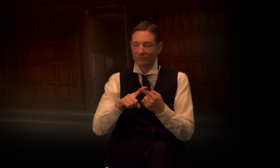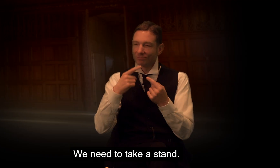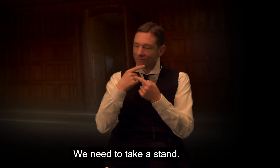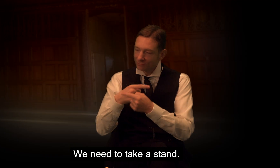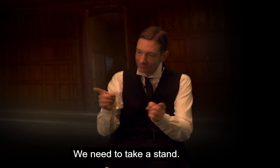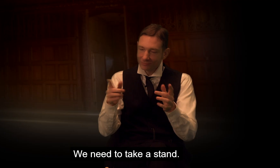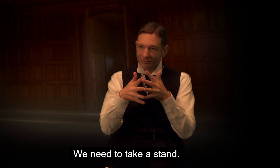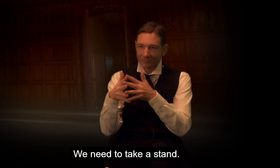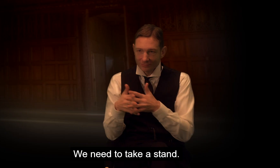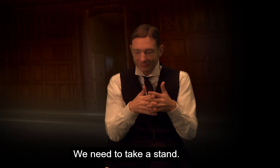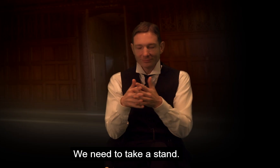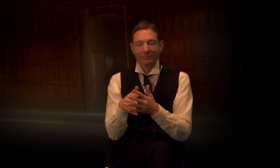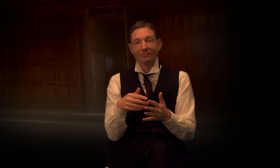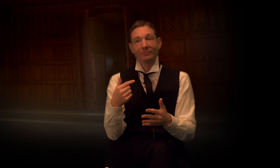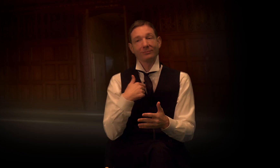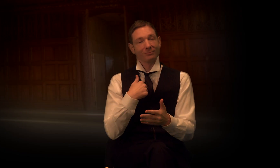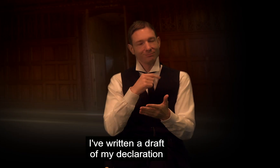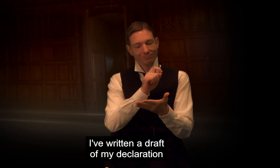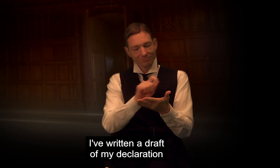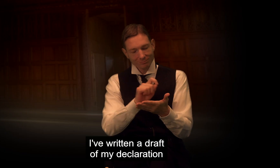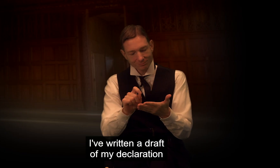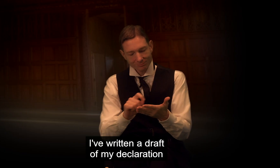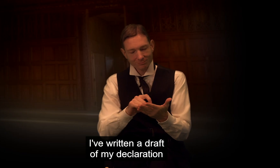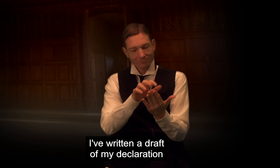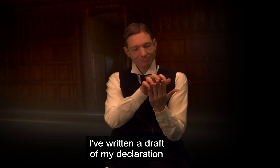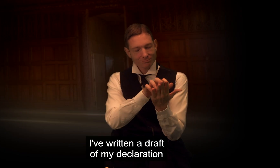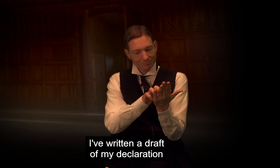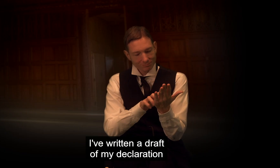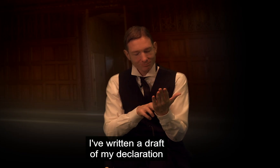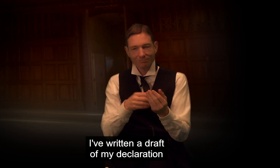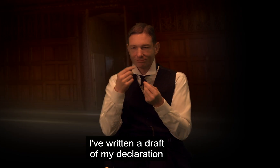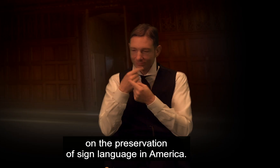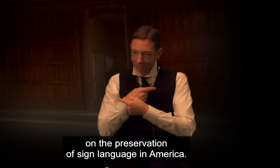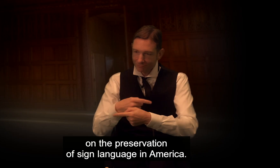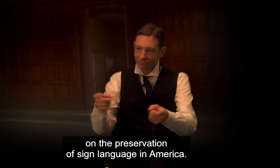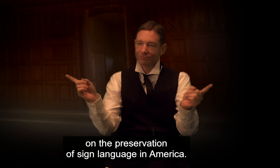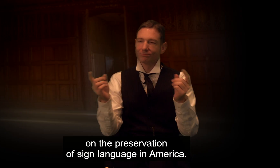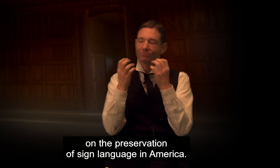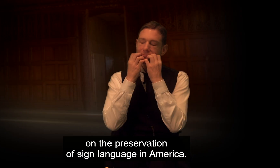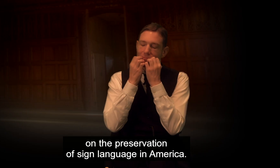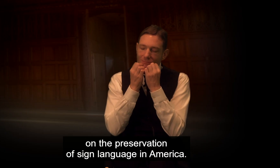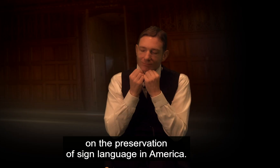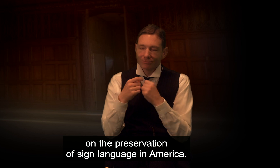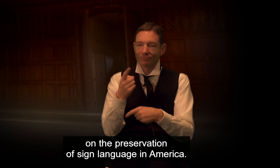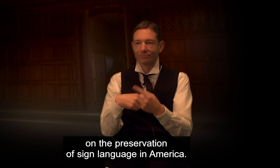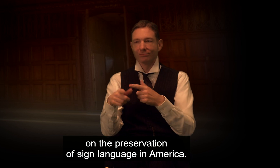We need to take a stand. I've written a draft of my declaration on the preservation of sign language in